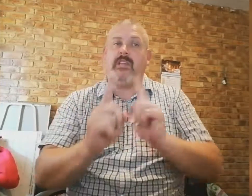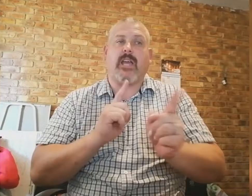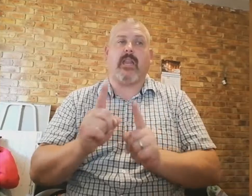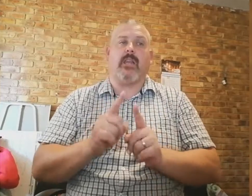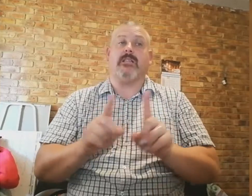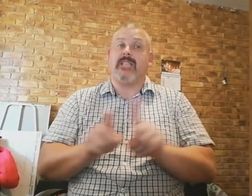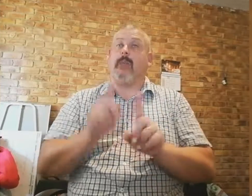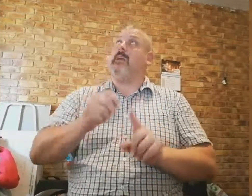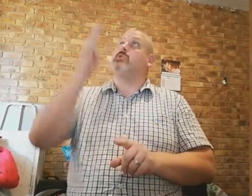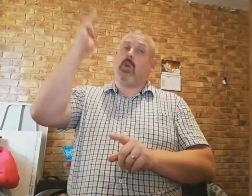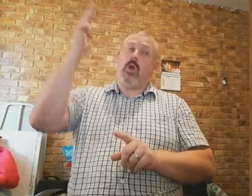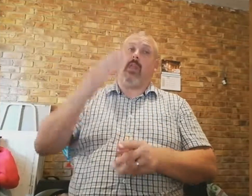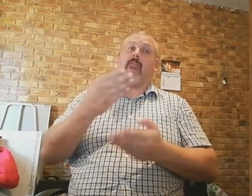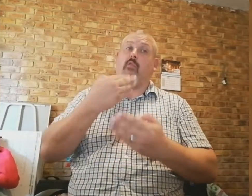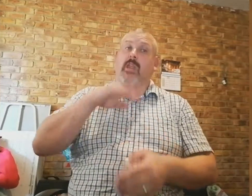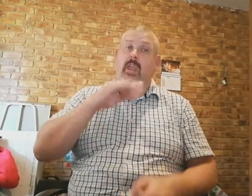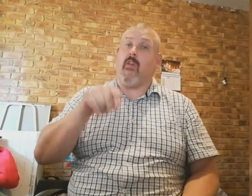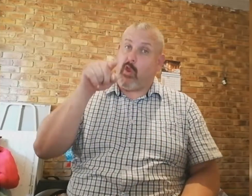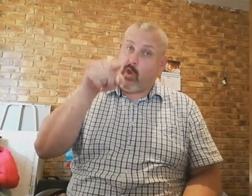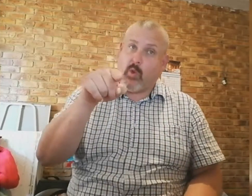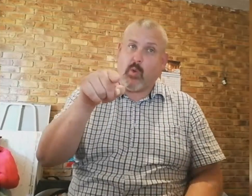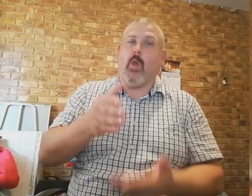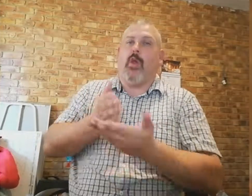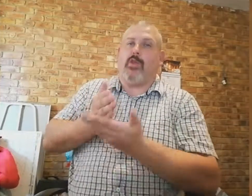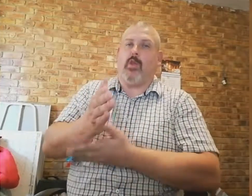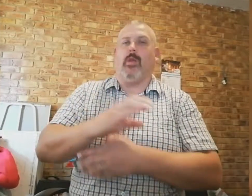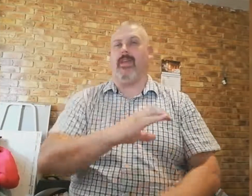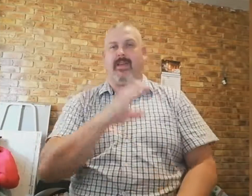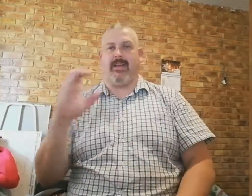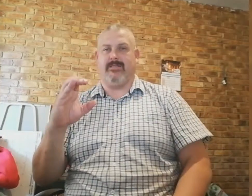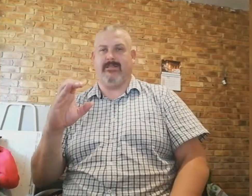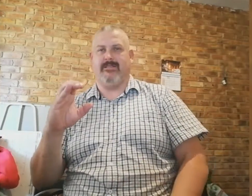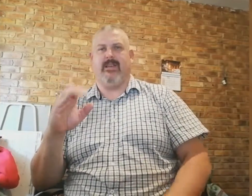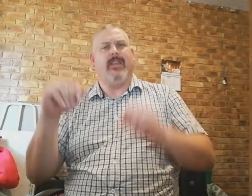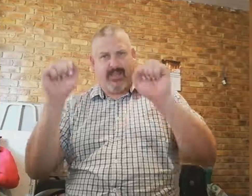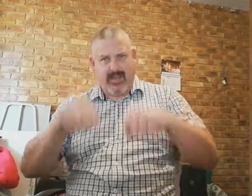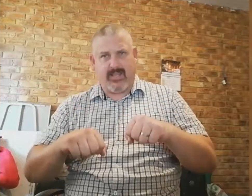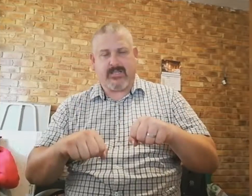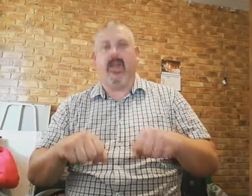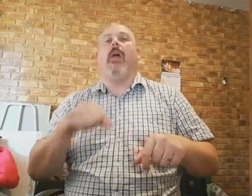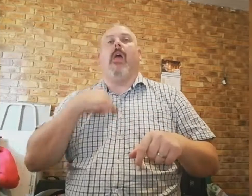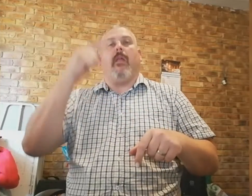each other, same as God forgive you to God. Yes,